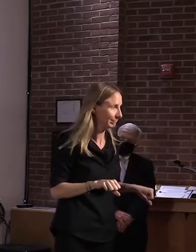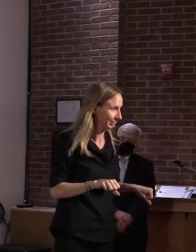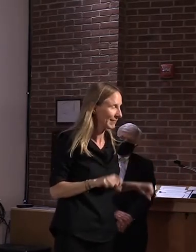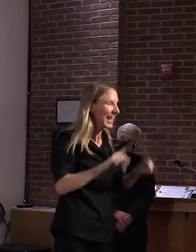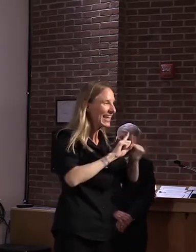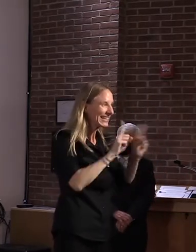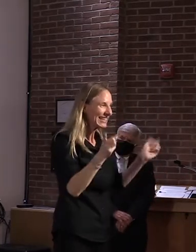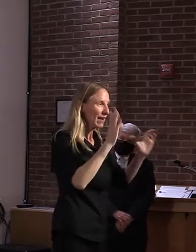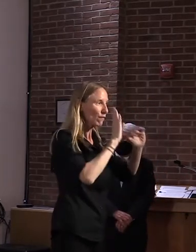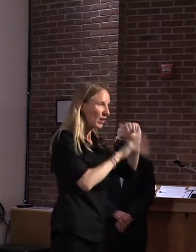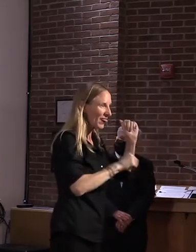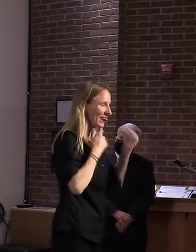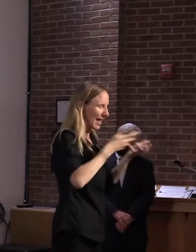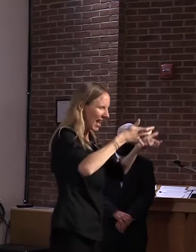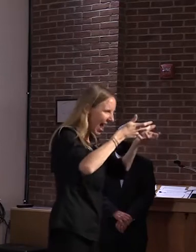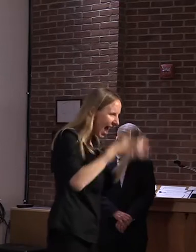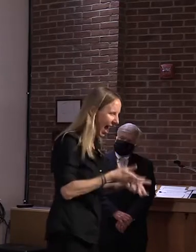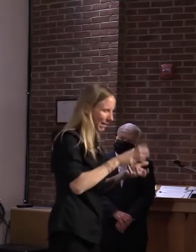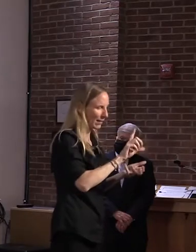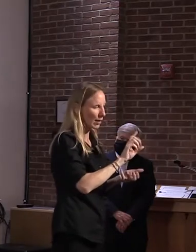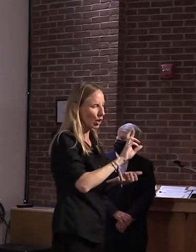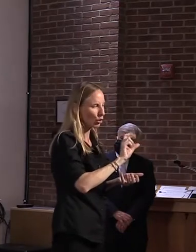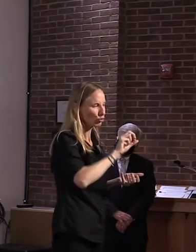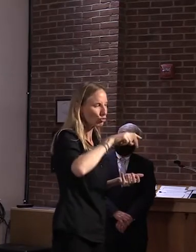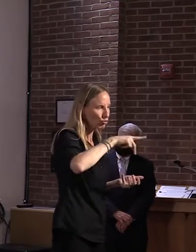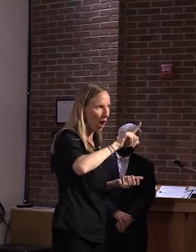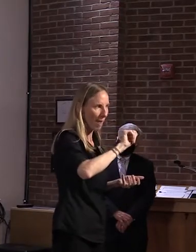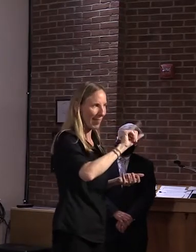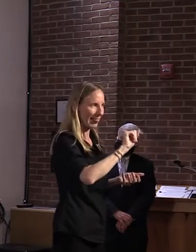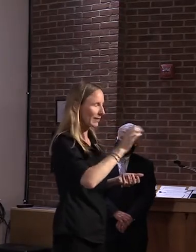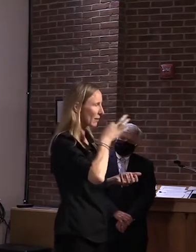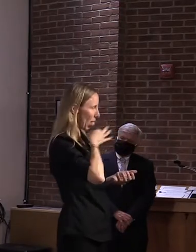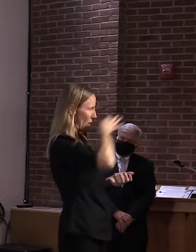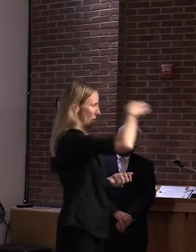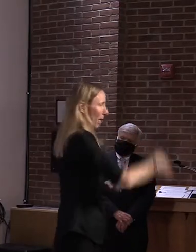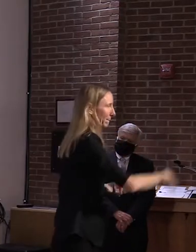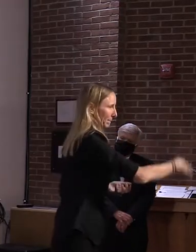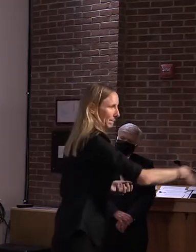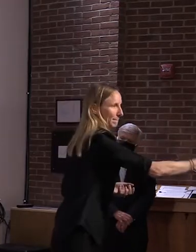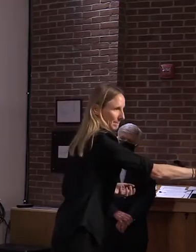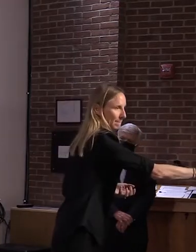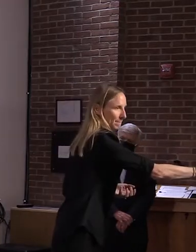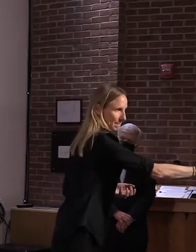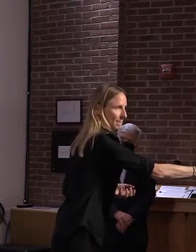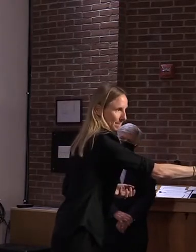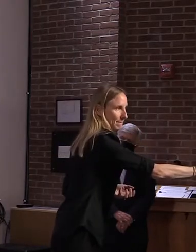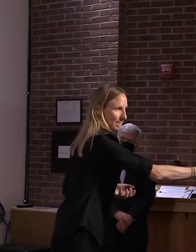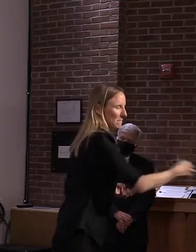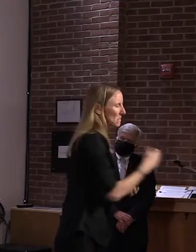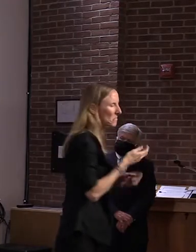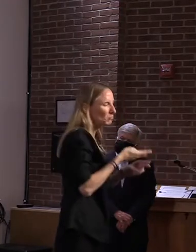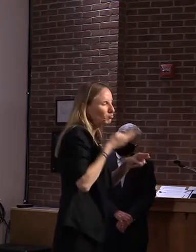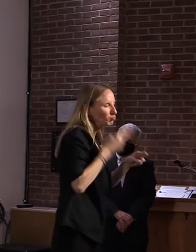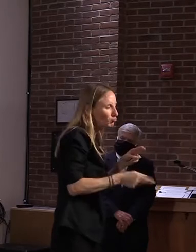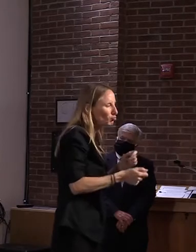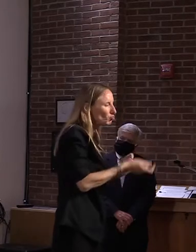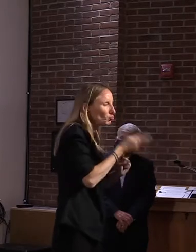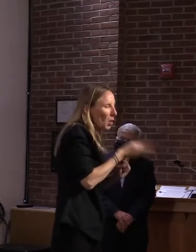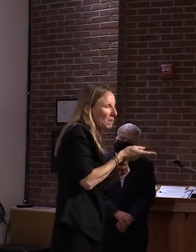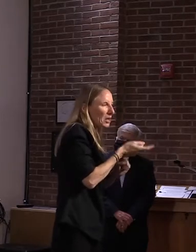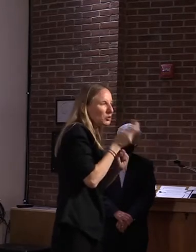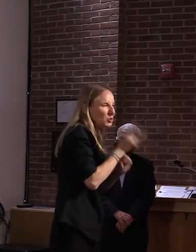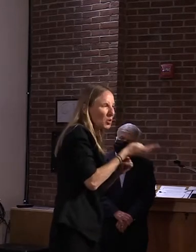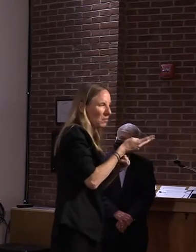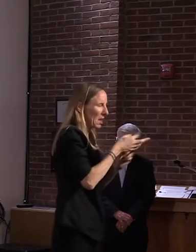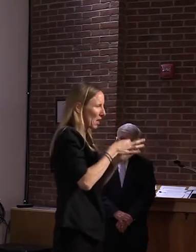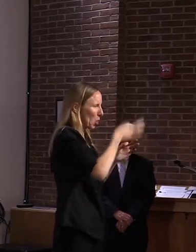dropping to the floor in seconds to minutes, can probably stay aloft for several hours, especially